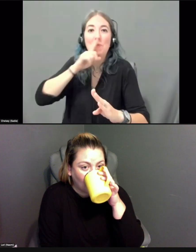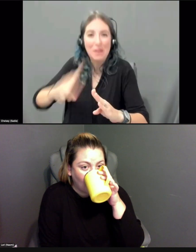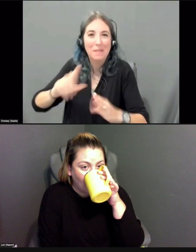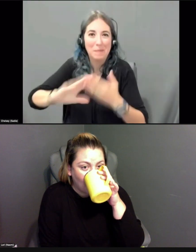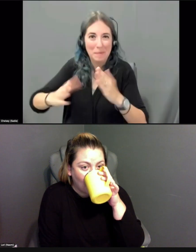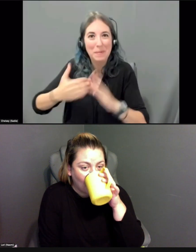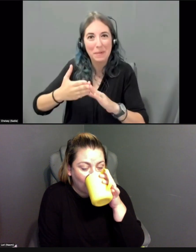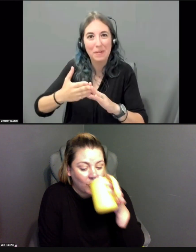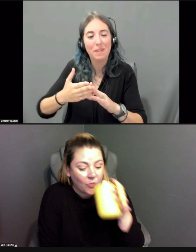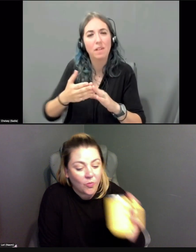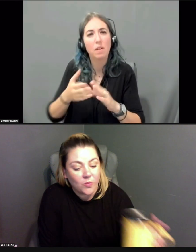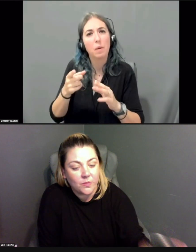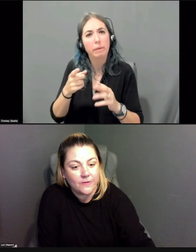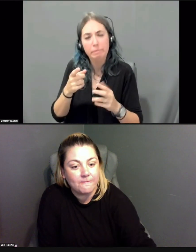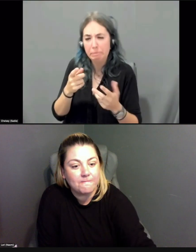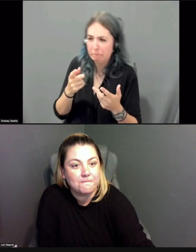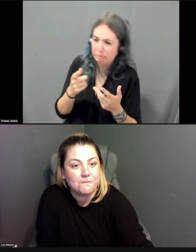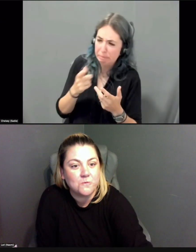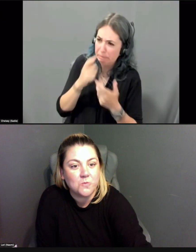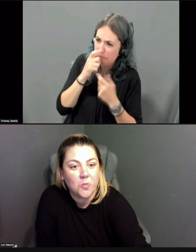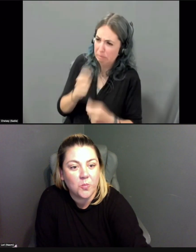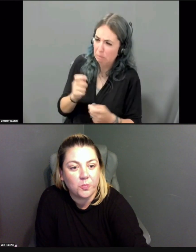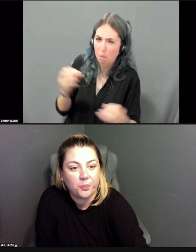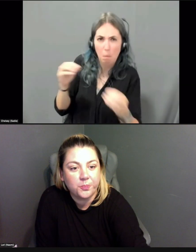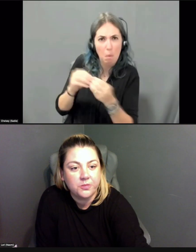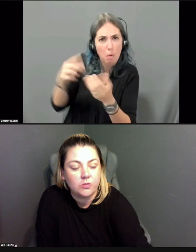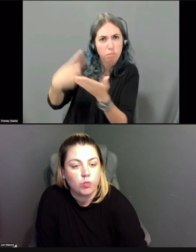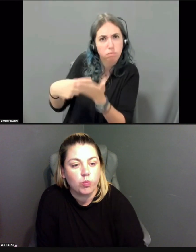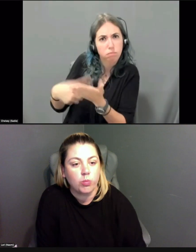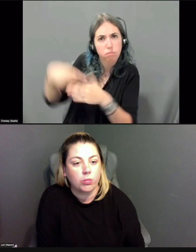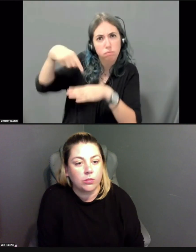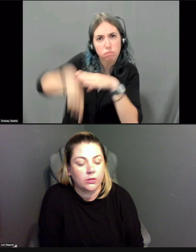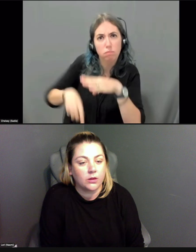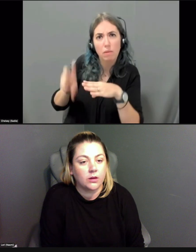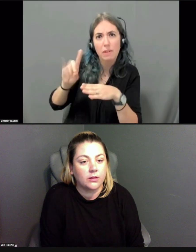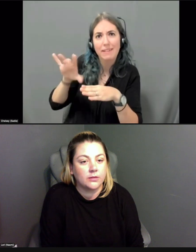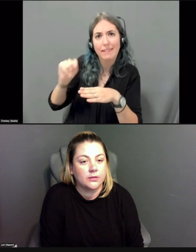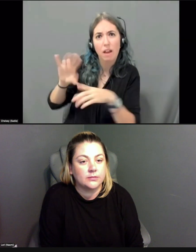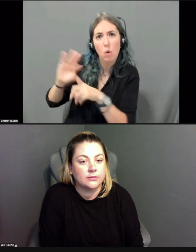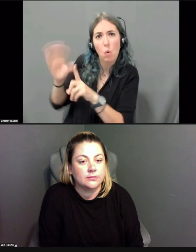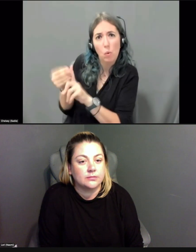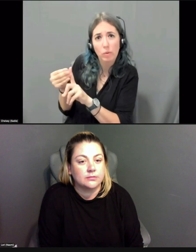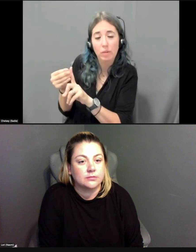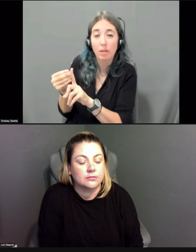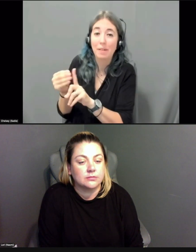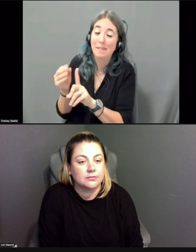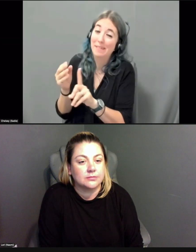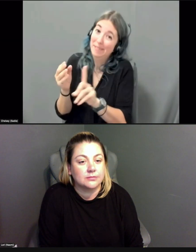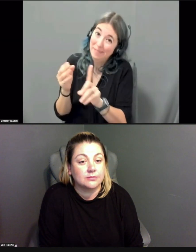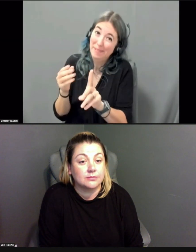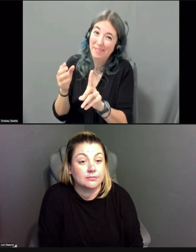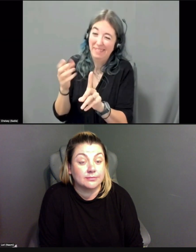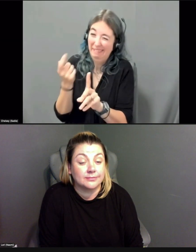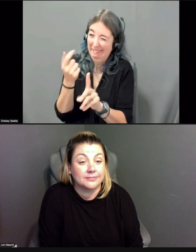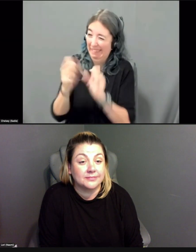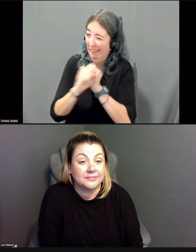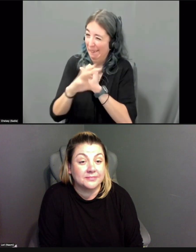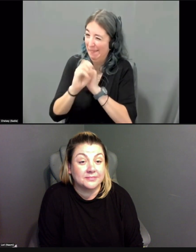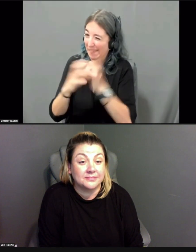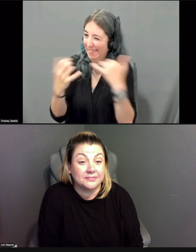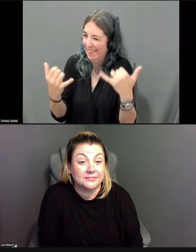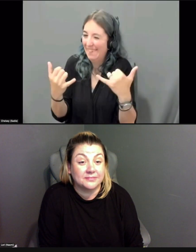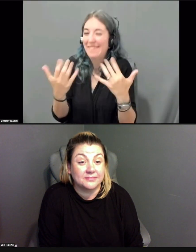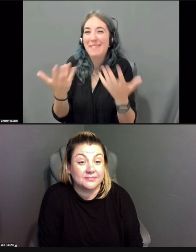diet culture and how it is more than just diets, shameless plug here, we would love for you to come follow us